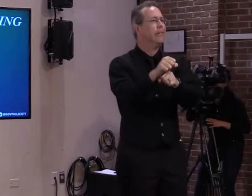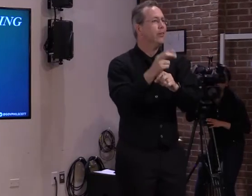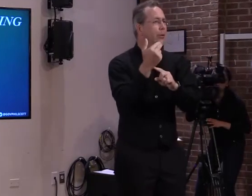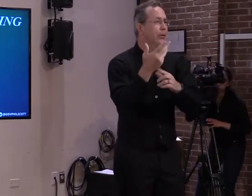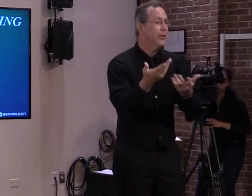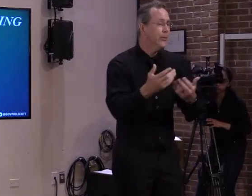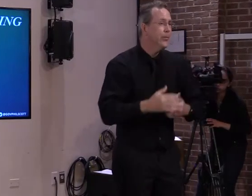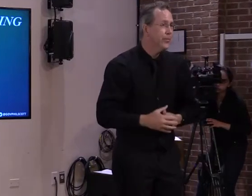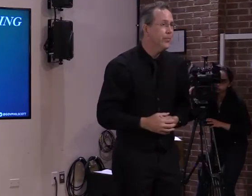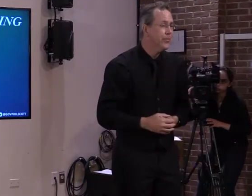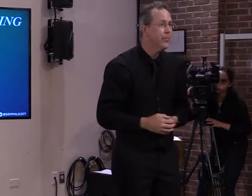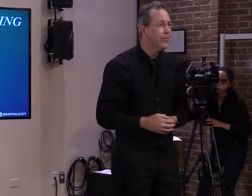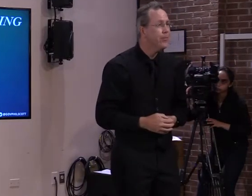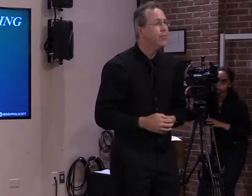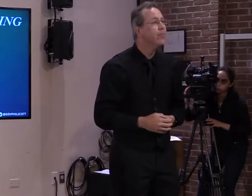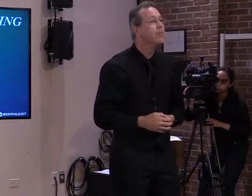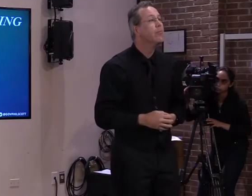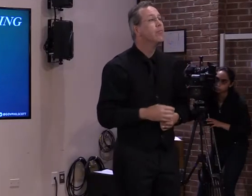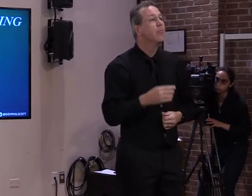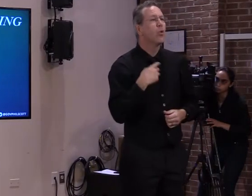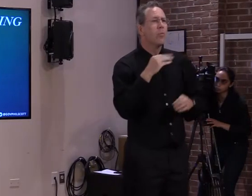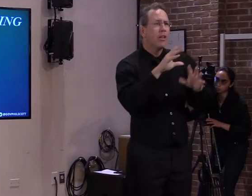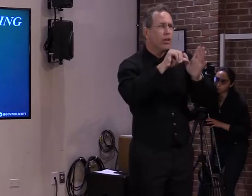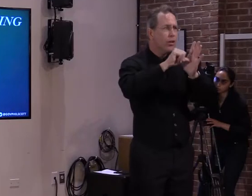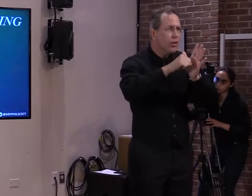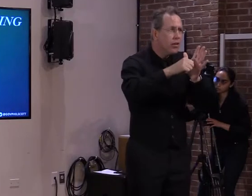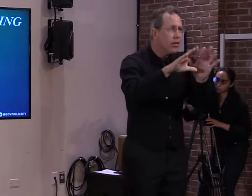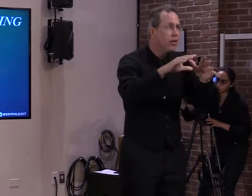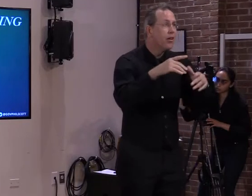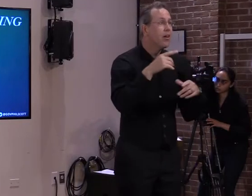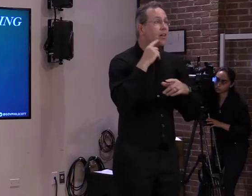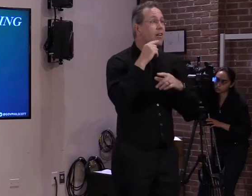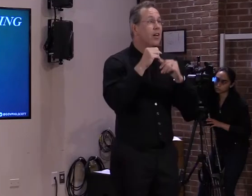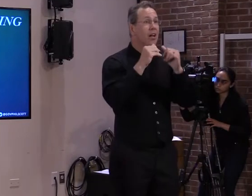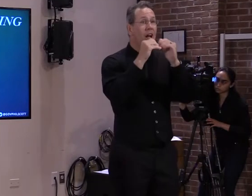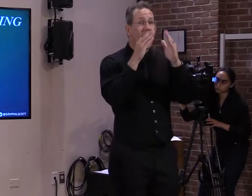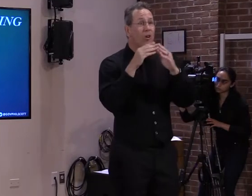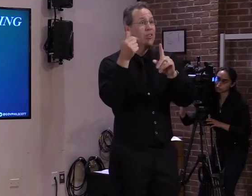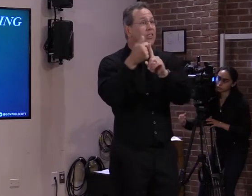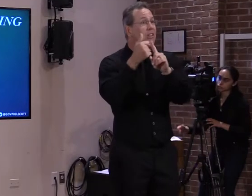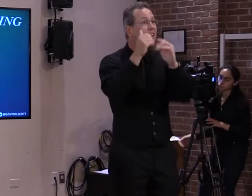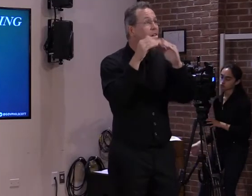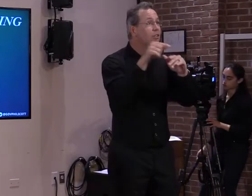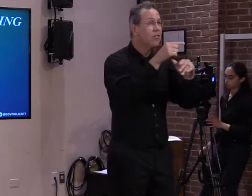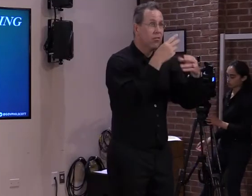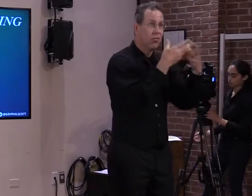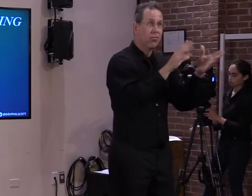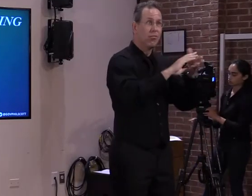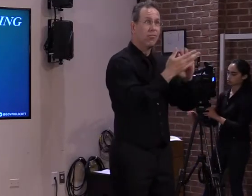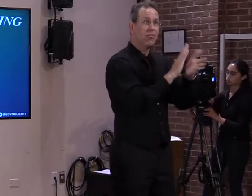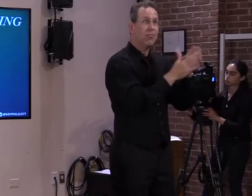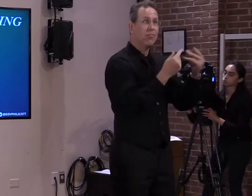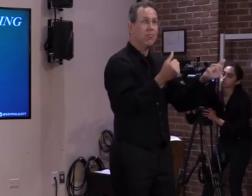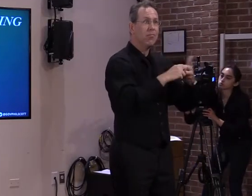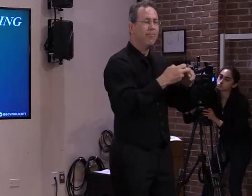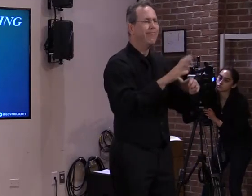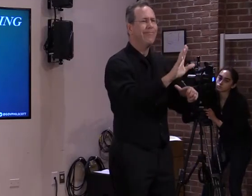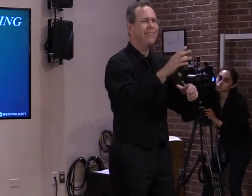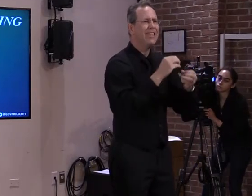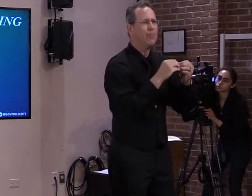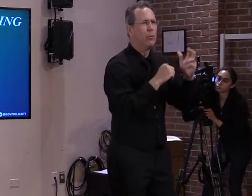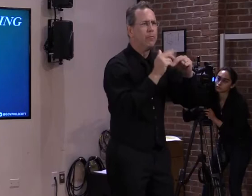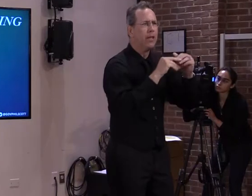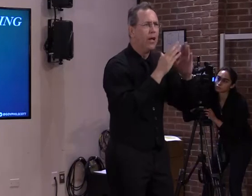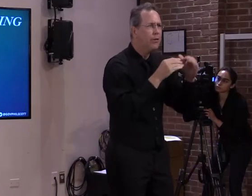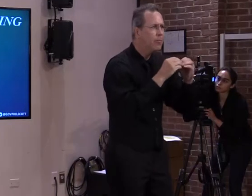been and will never be the solution to solving homelessness. The solution is assisting Vermonters as much as